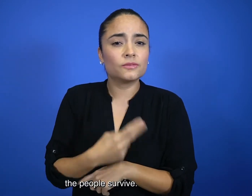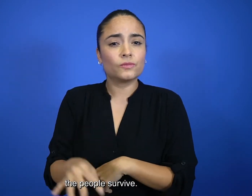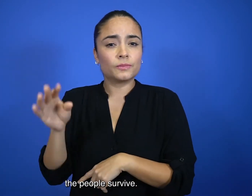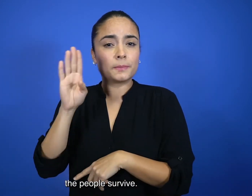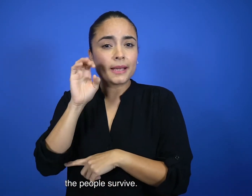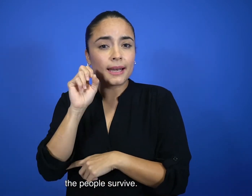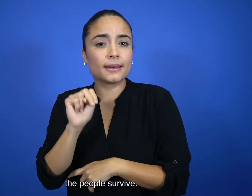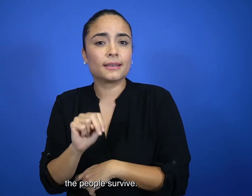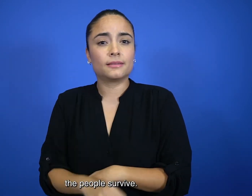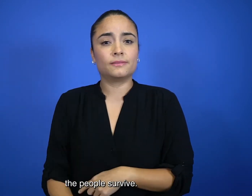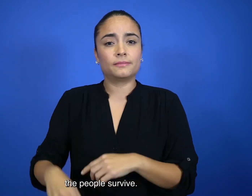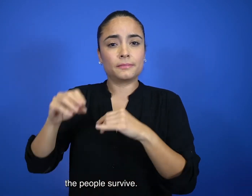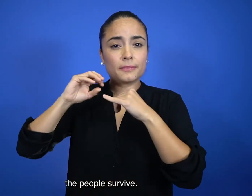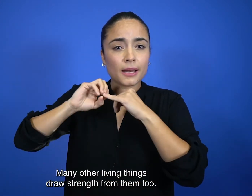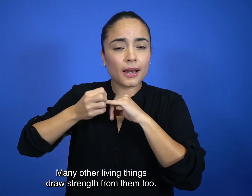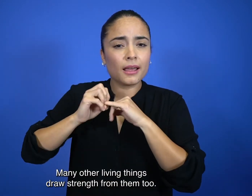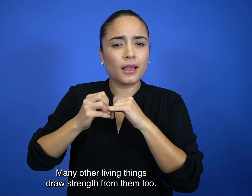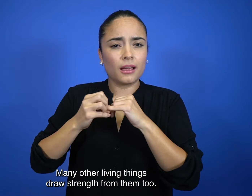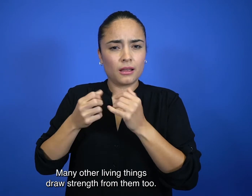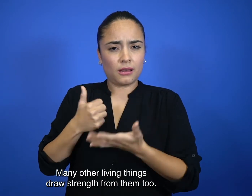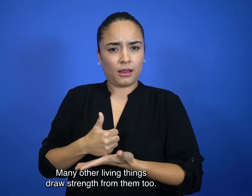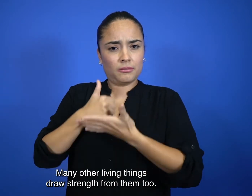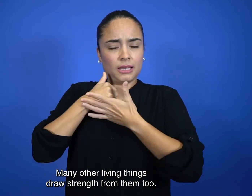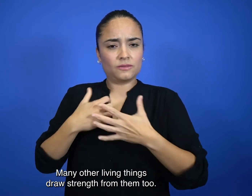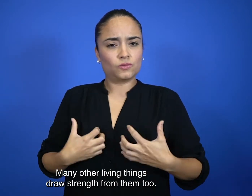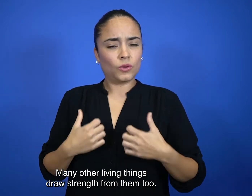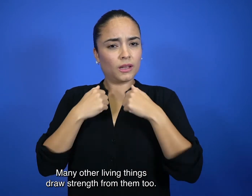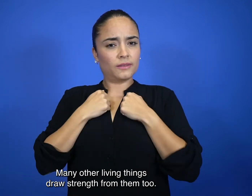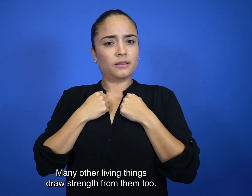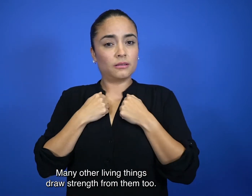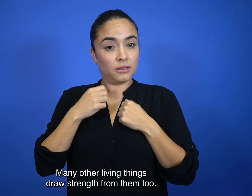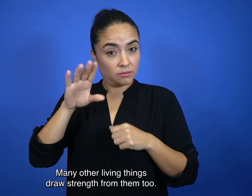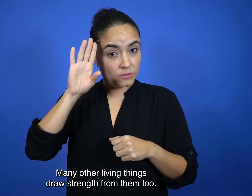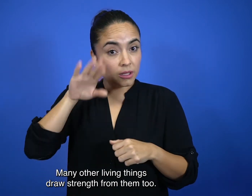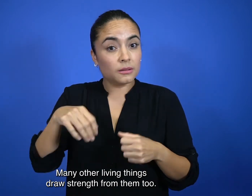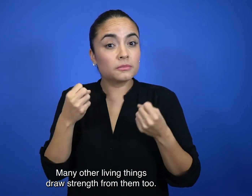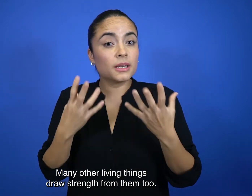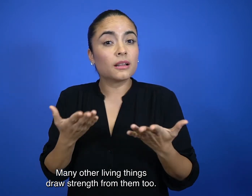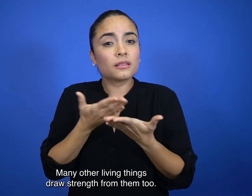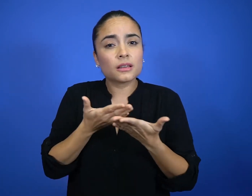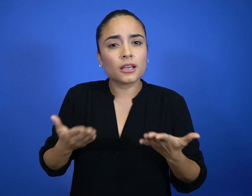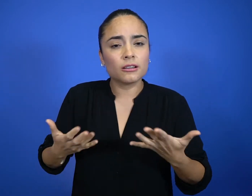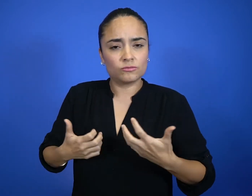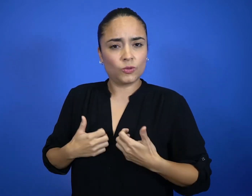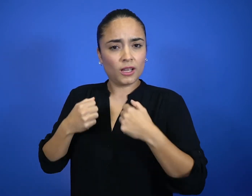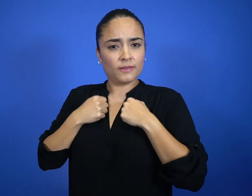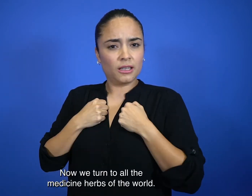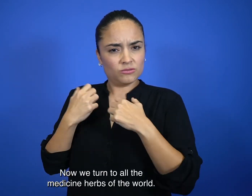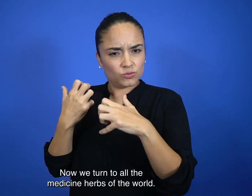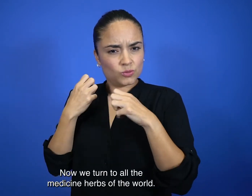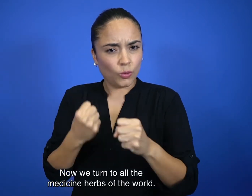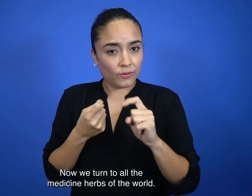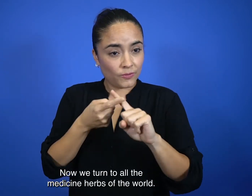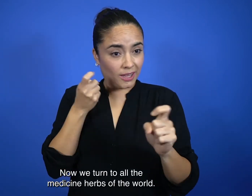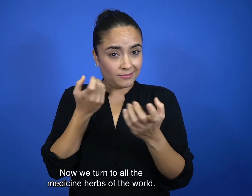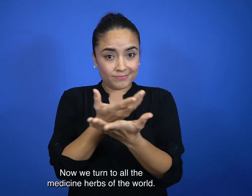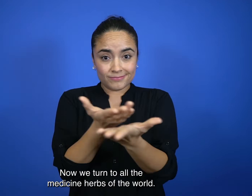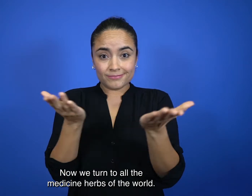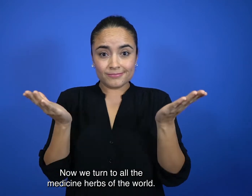people survive. Many other living things draw strength from them too. Now we turn to all the medicine